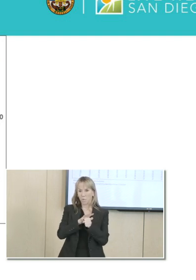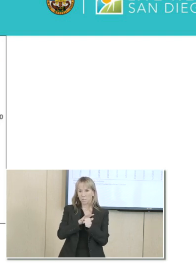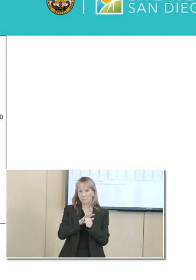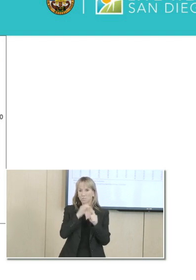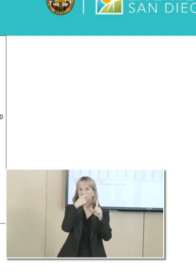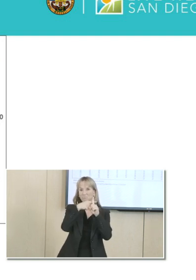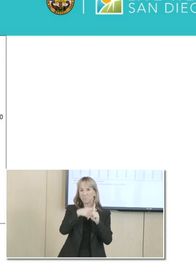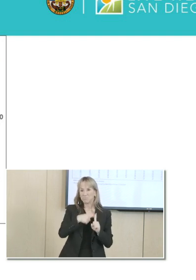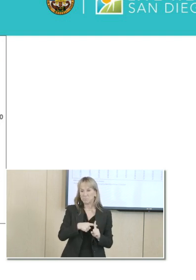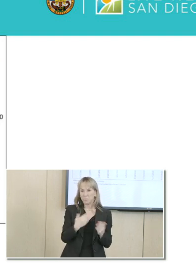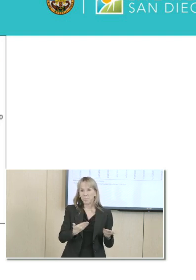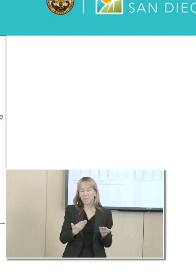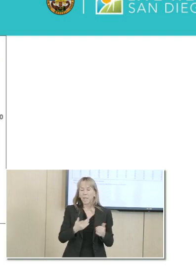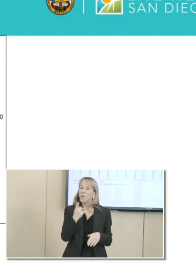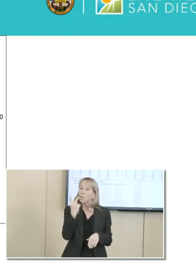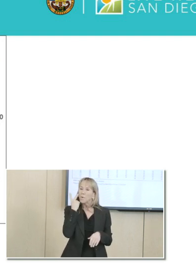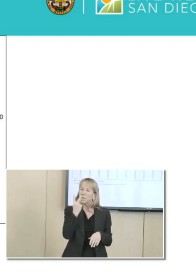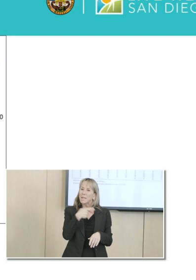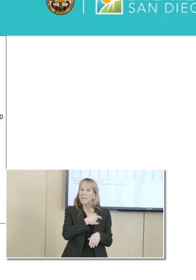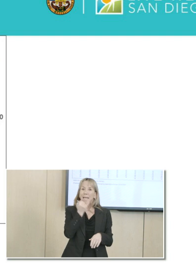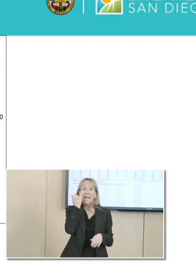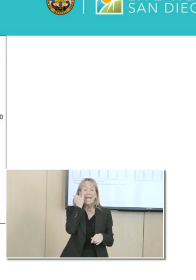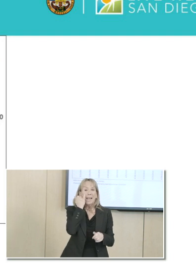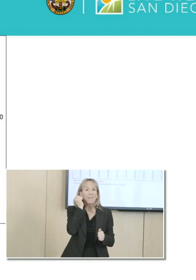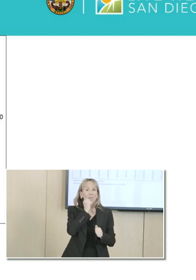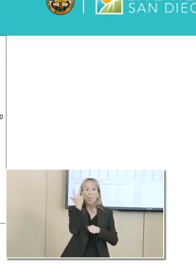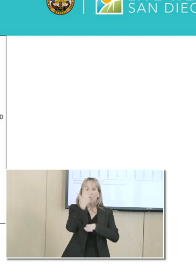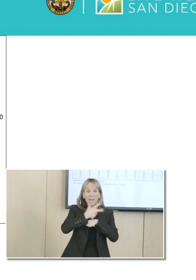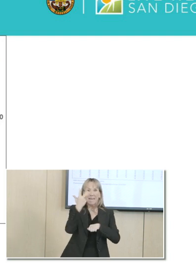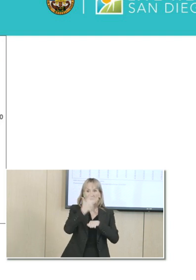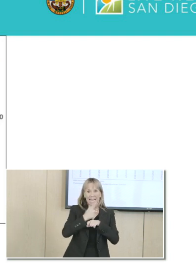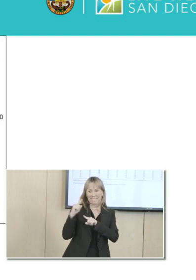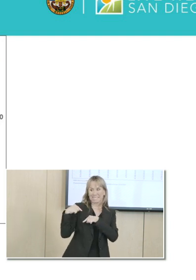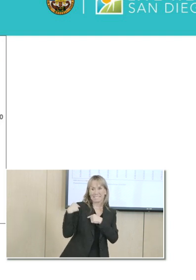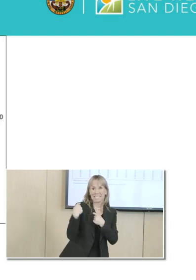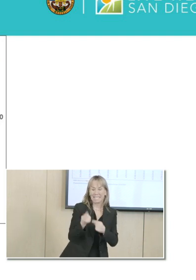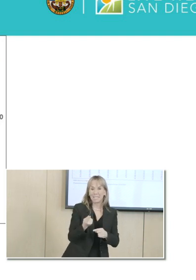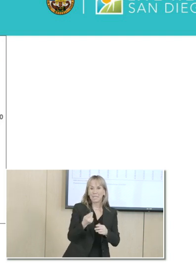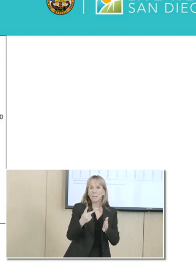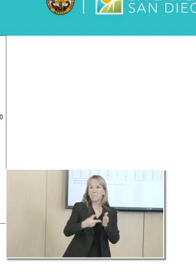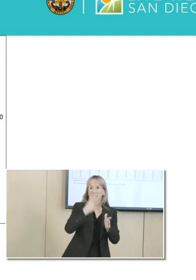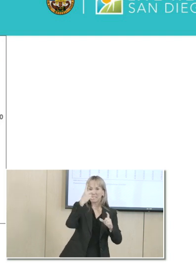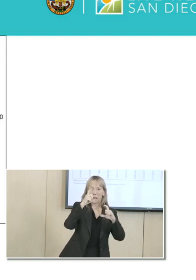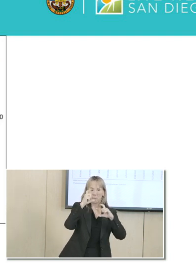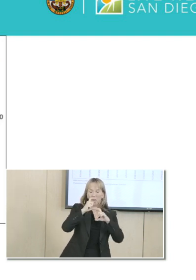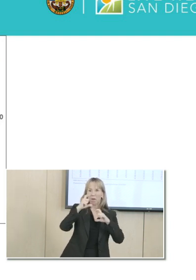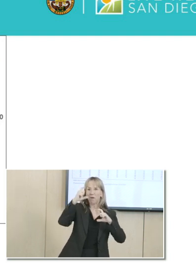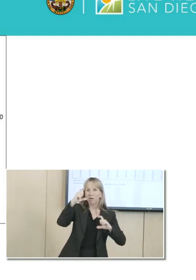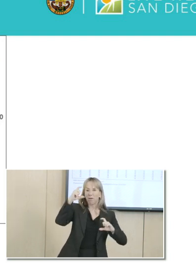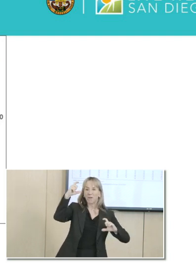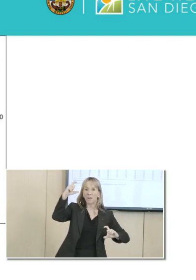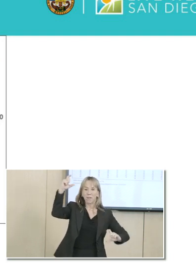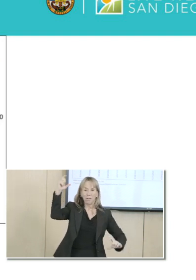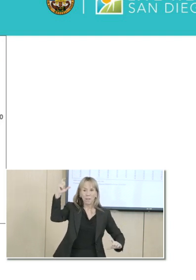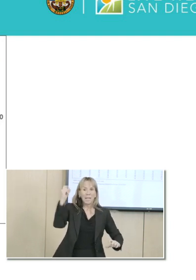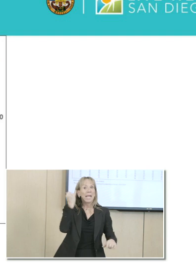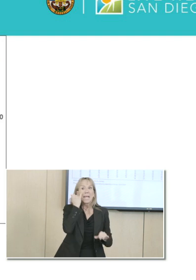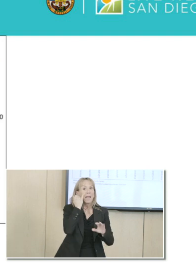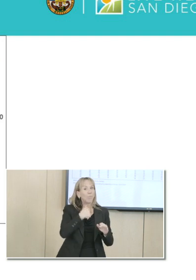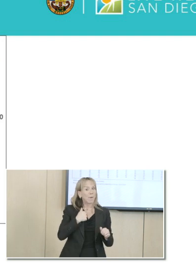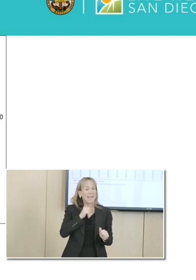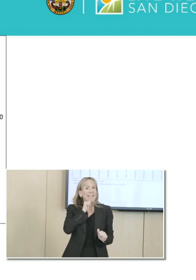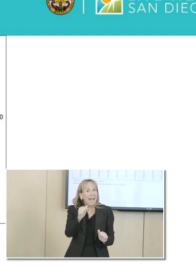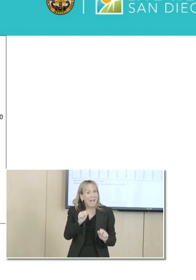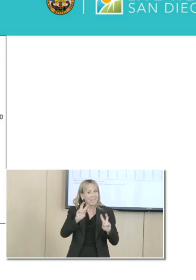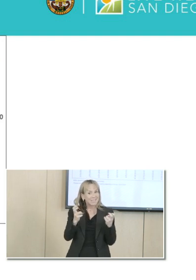cases. And you can see that if the cases double every 3 days, which is what one might expect if there weren't any good interventions